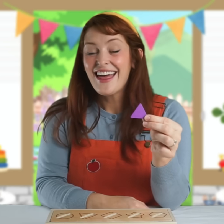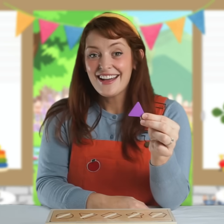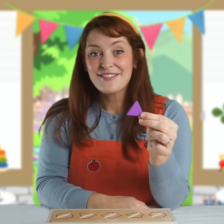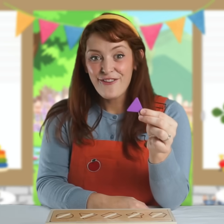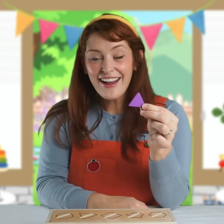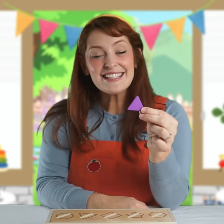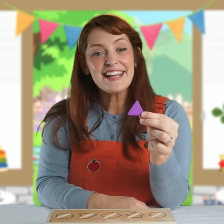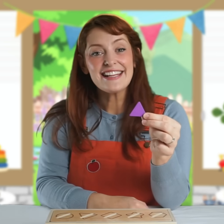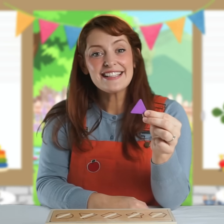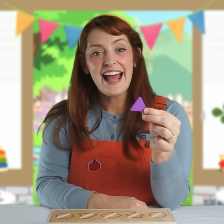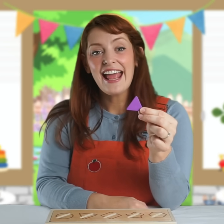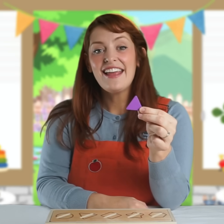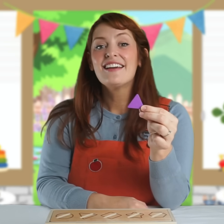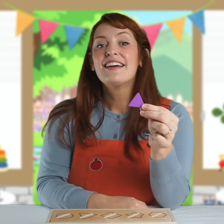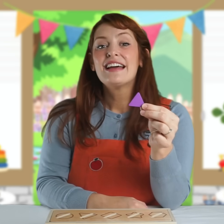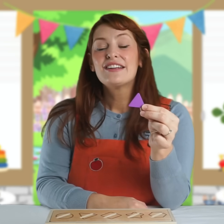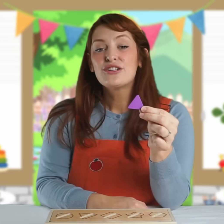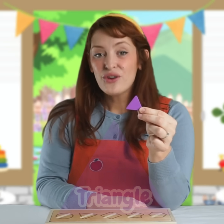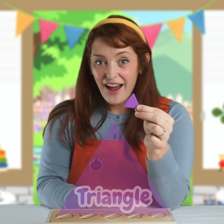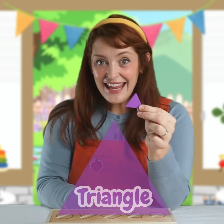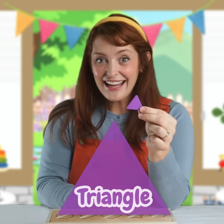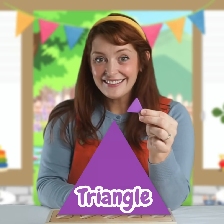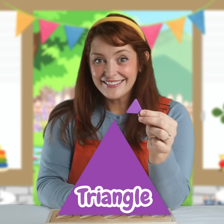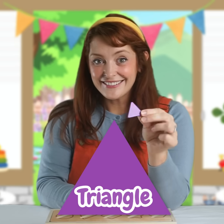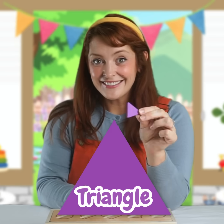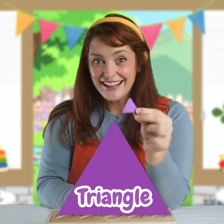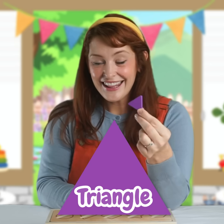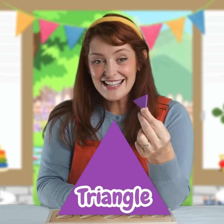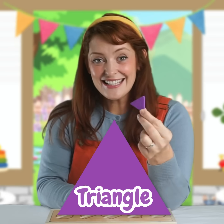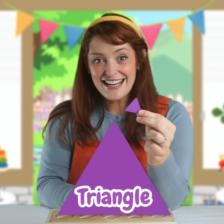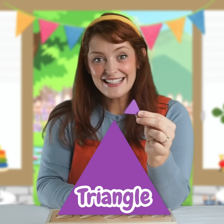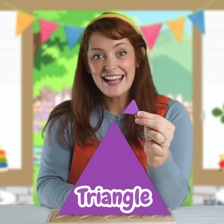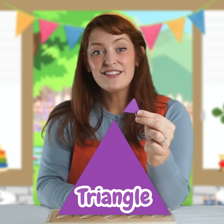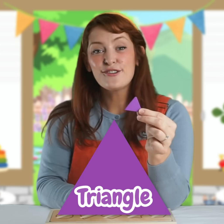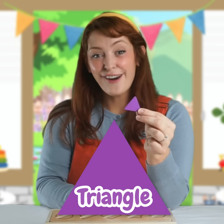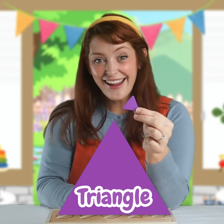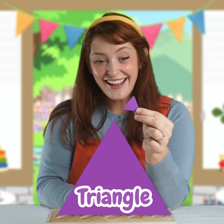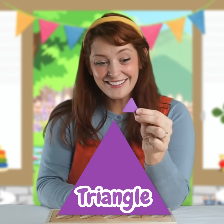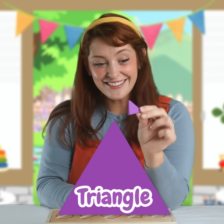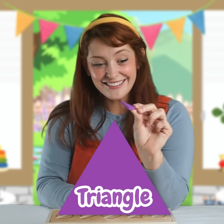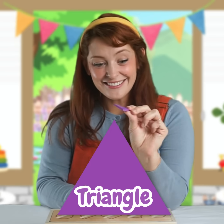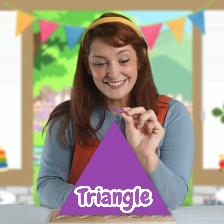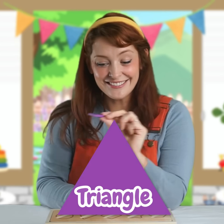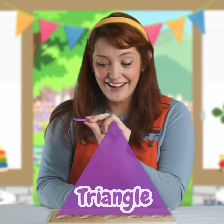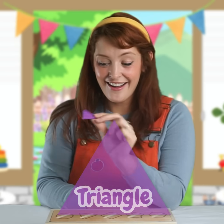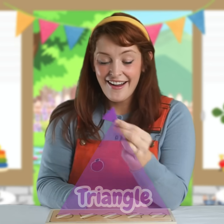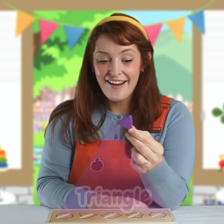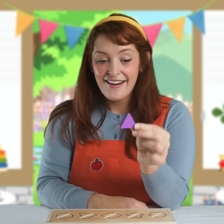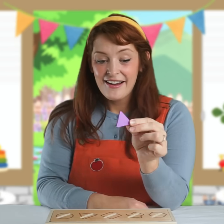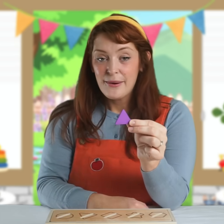That's right, it's a triangle. This is a triangle.